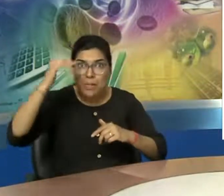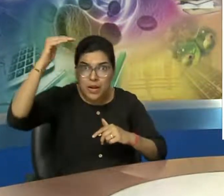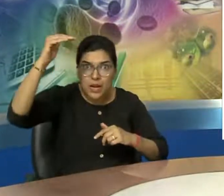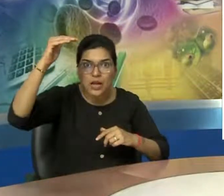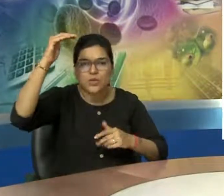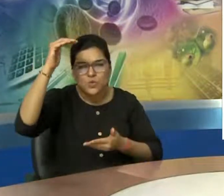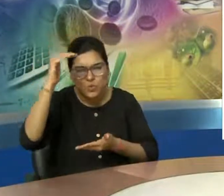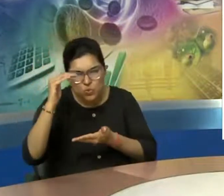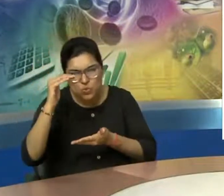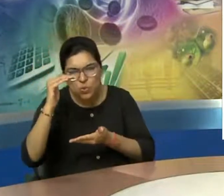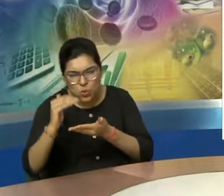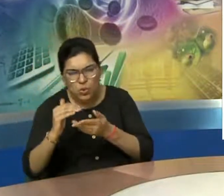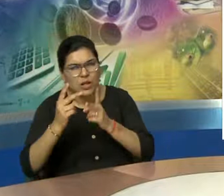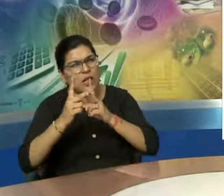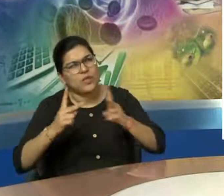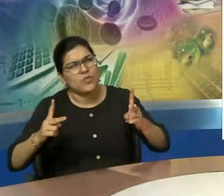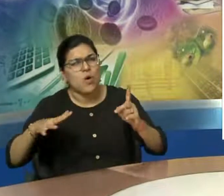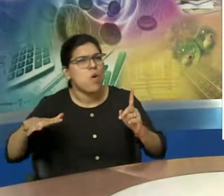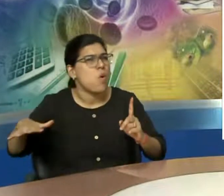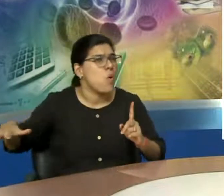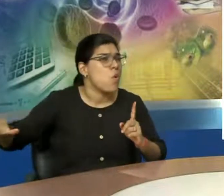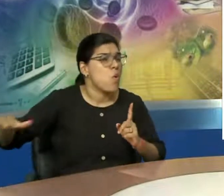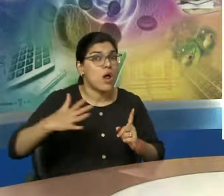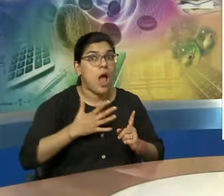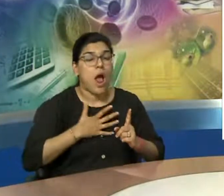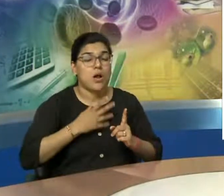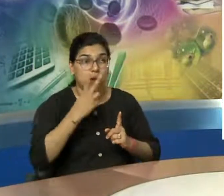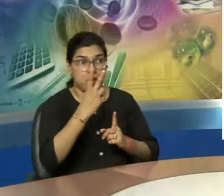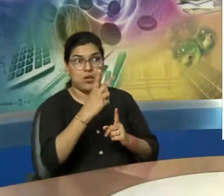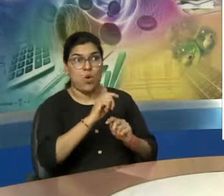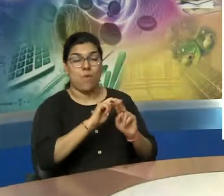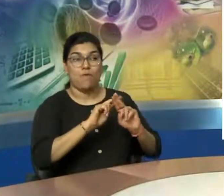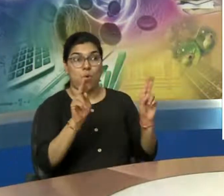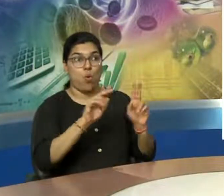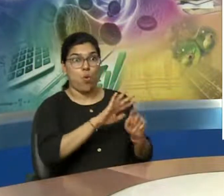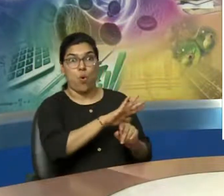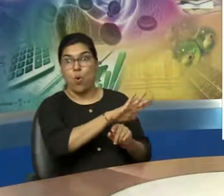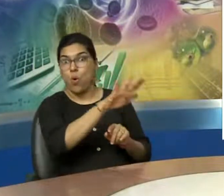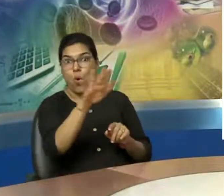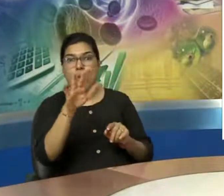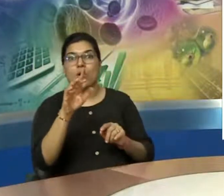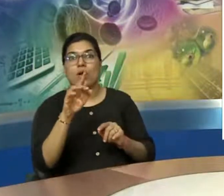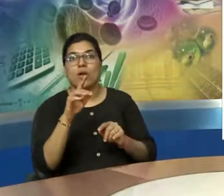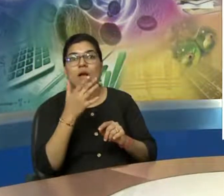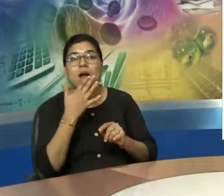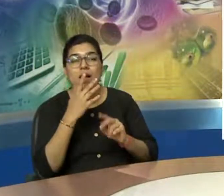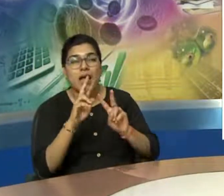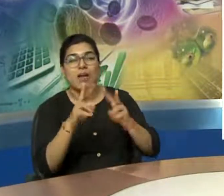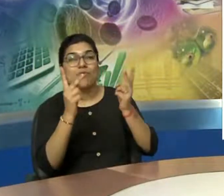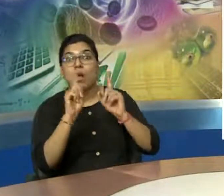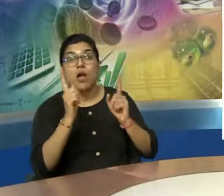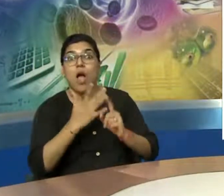there is another image on the right side, that is of evergreen plant. They remain green